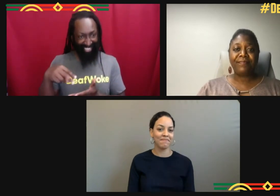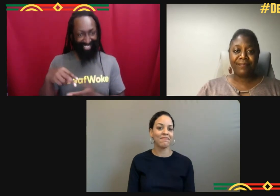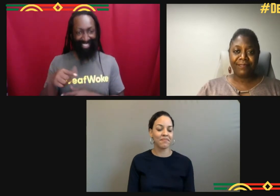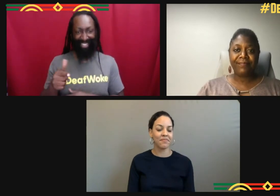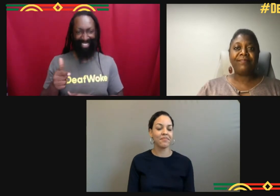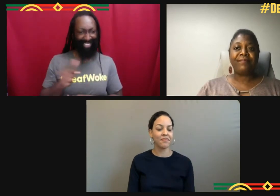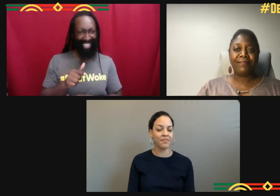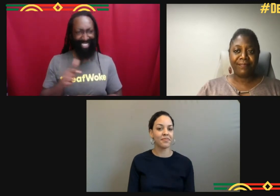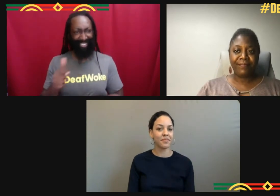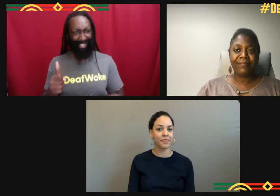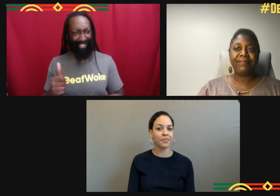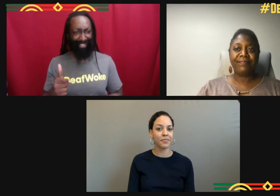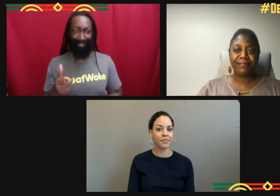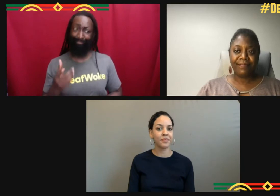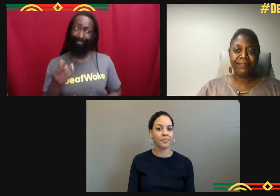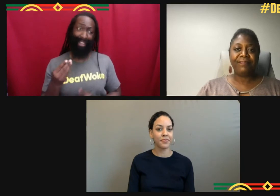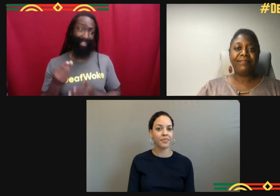world is.